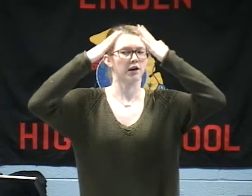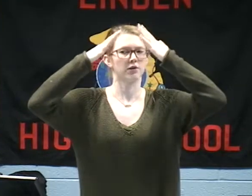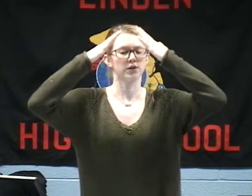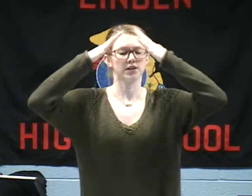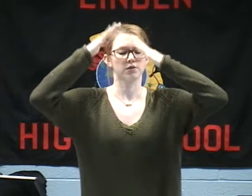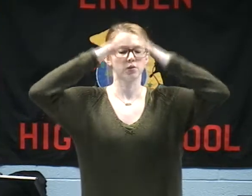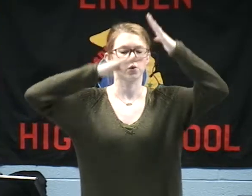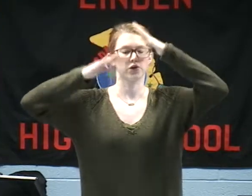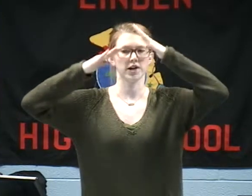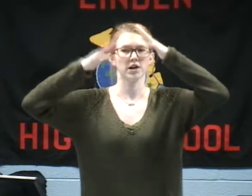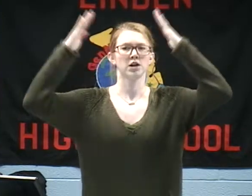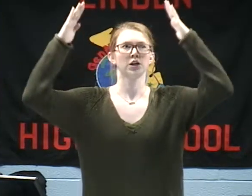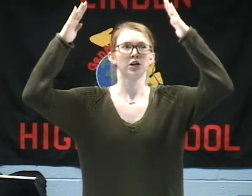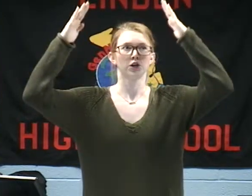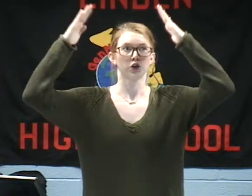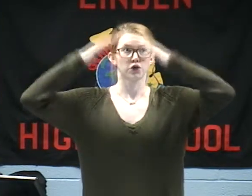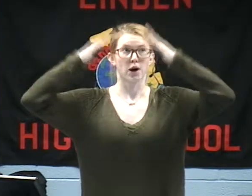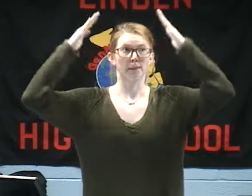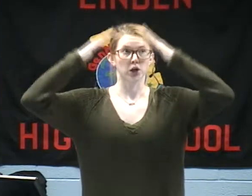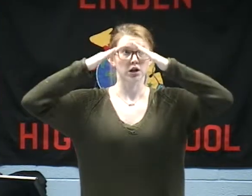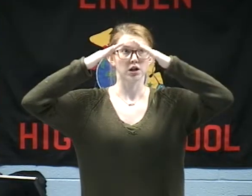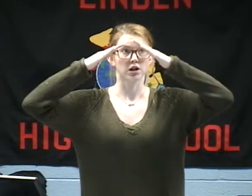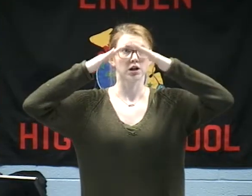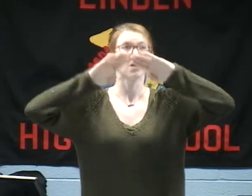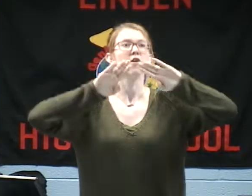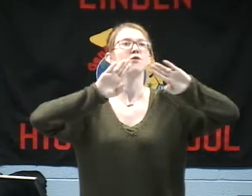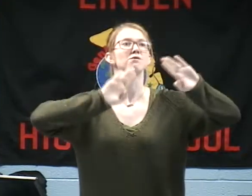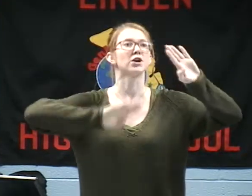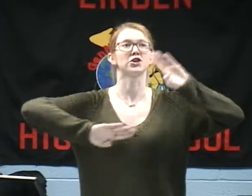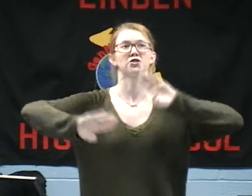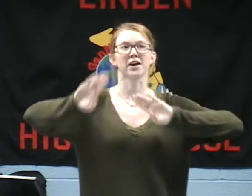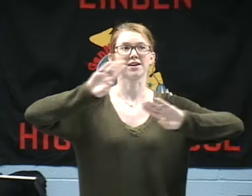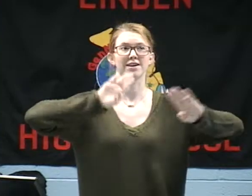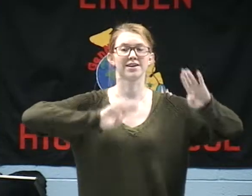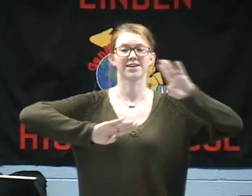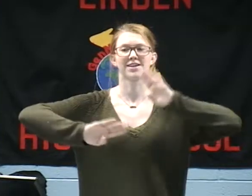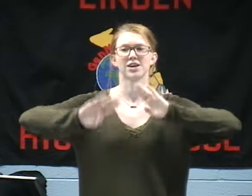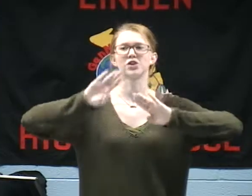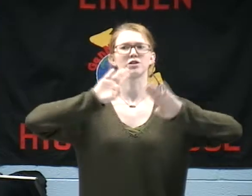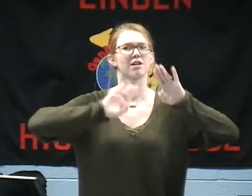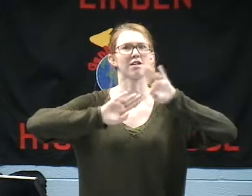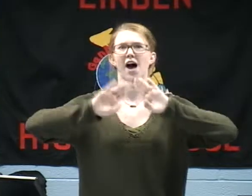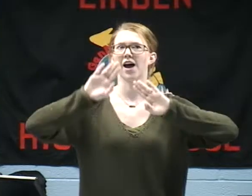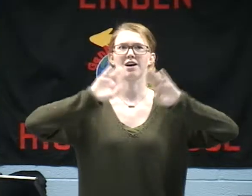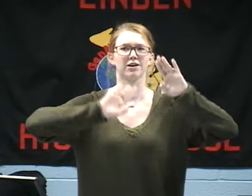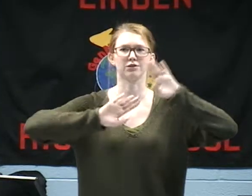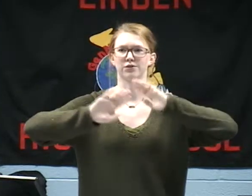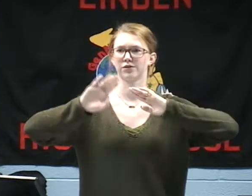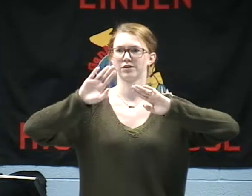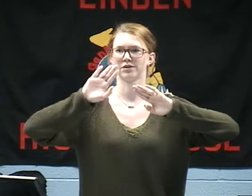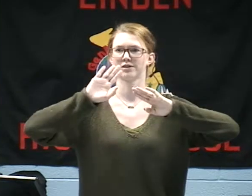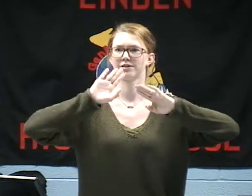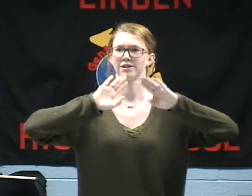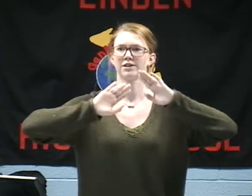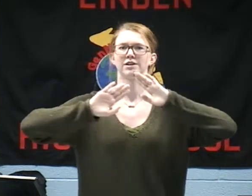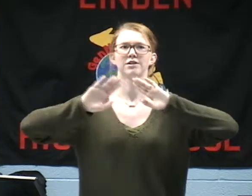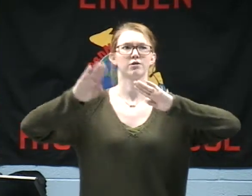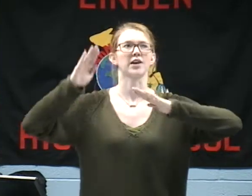Careful with this one. Worry, trouble, frustrate. There's a lot of, Stuff like that. yeah,